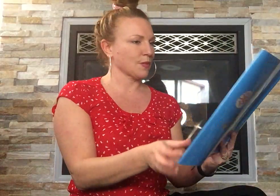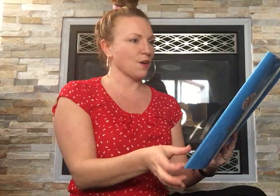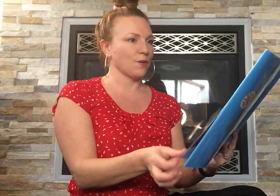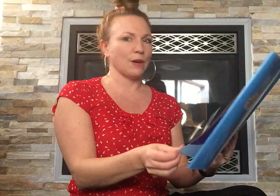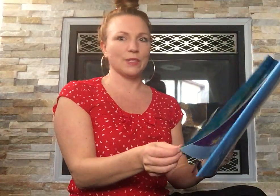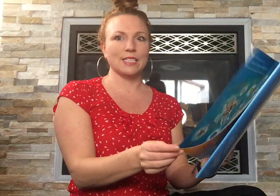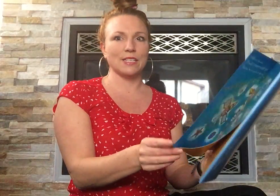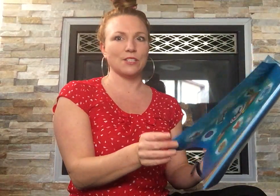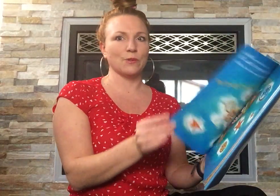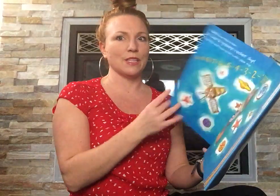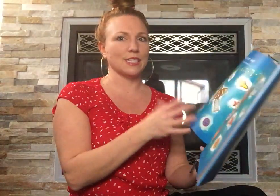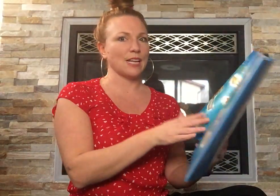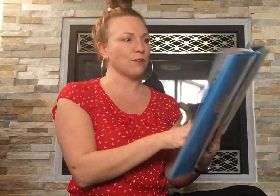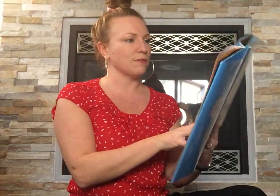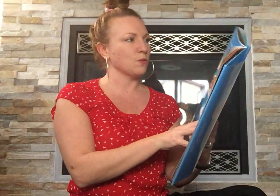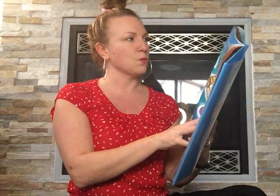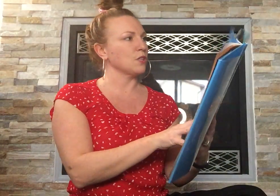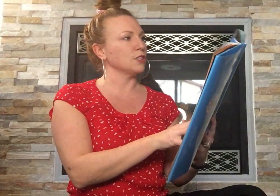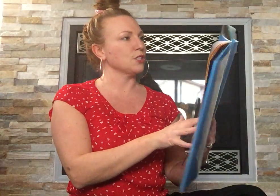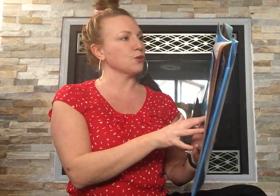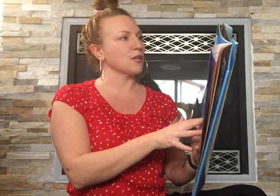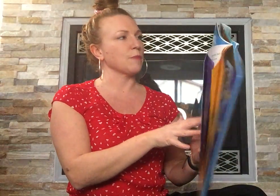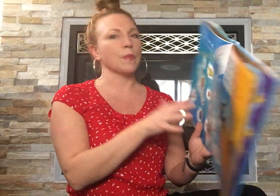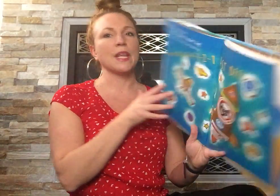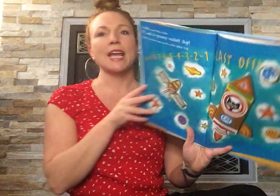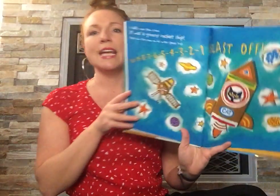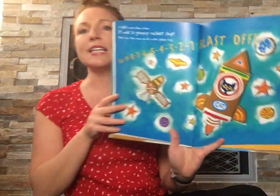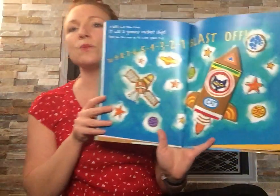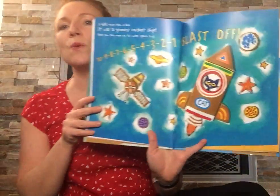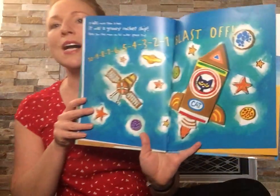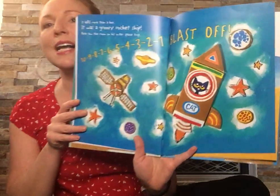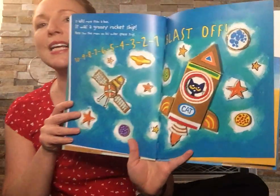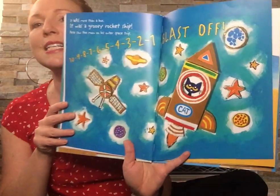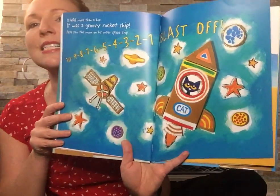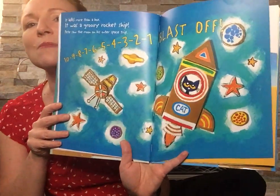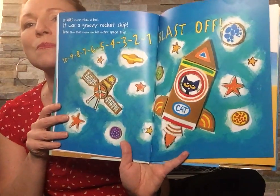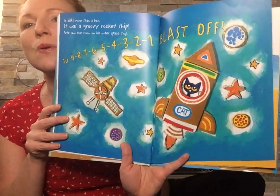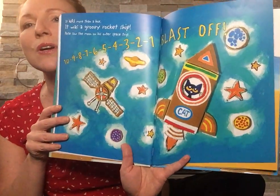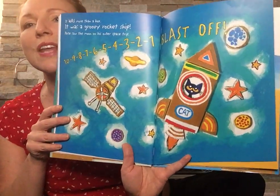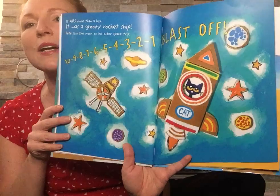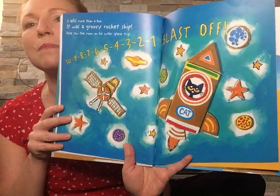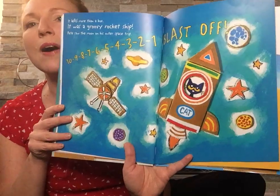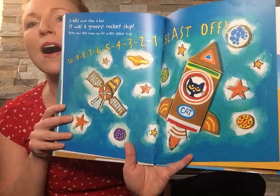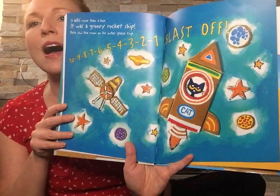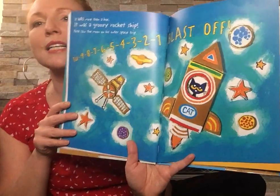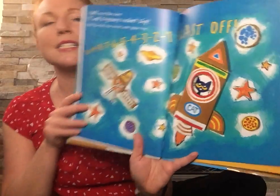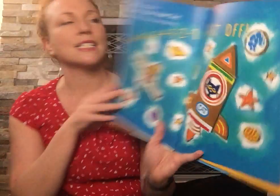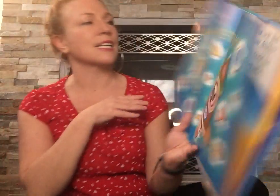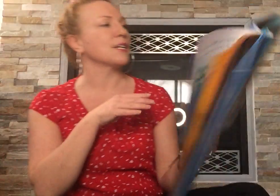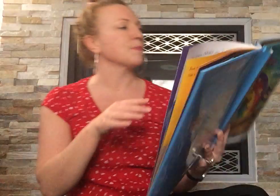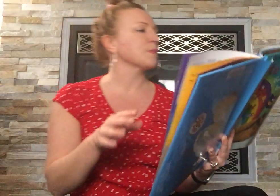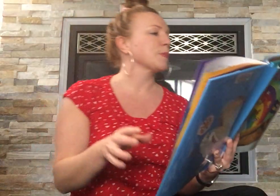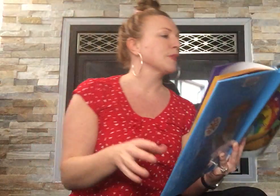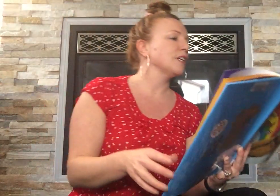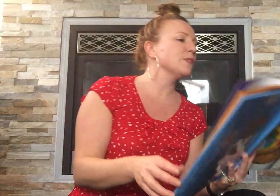All right, what's he gonna do with this out of the world dream? It was more than a box. It was